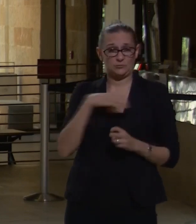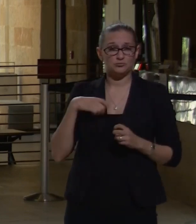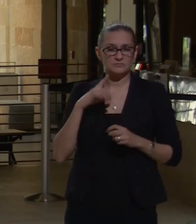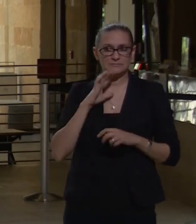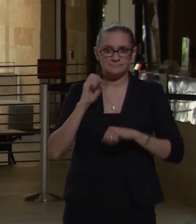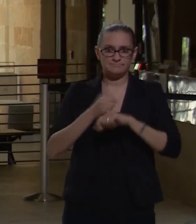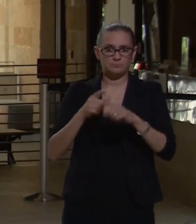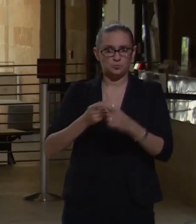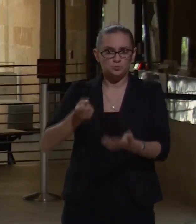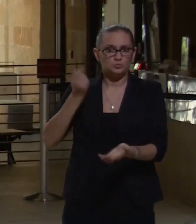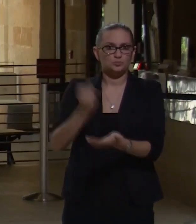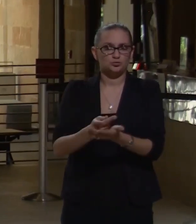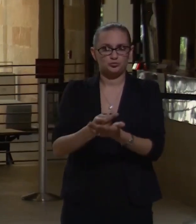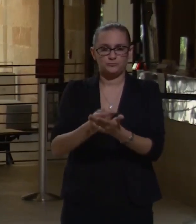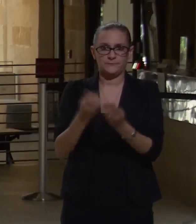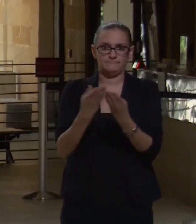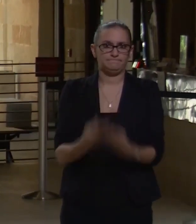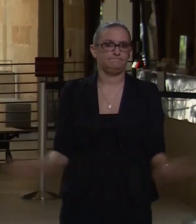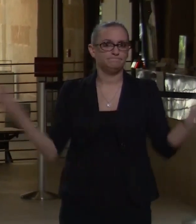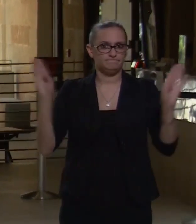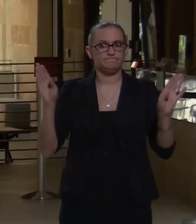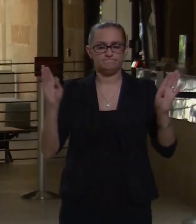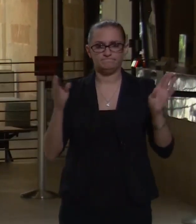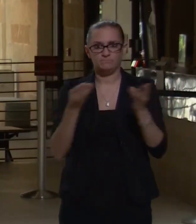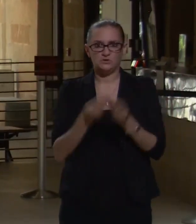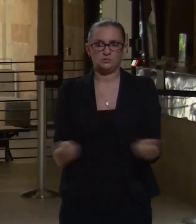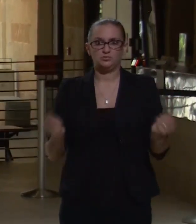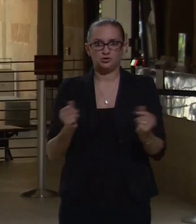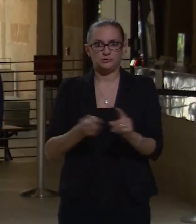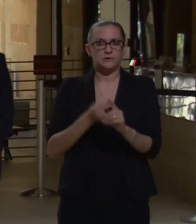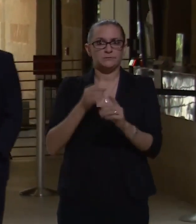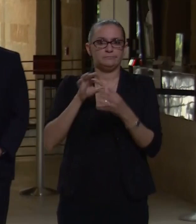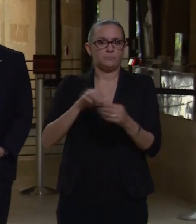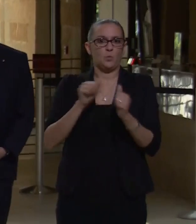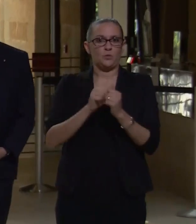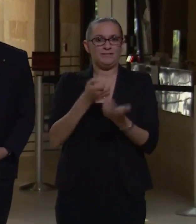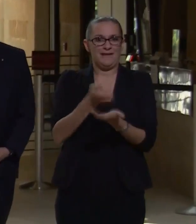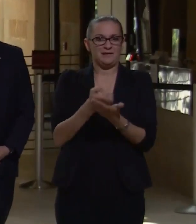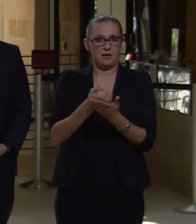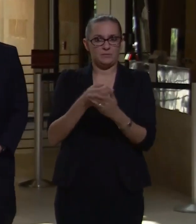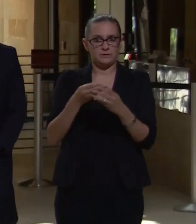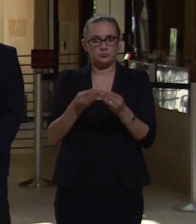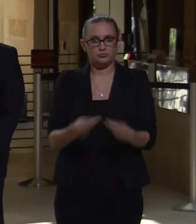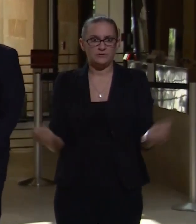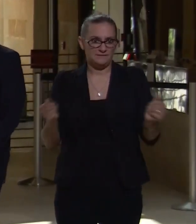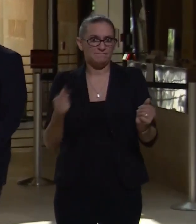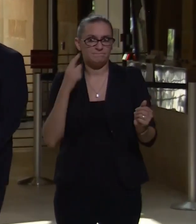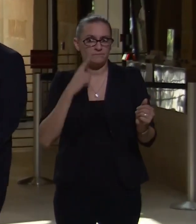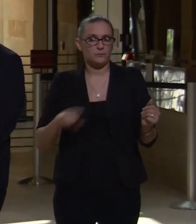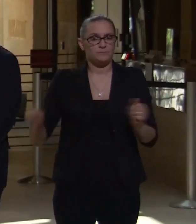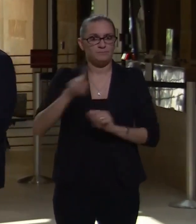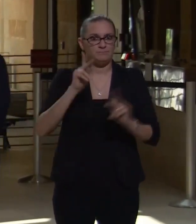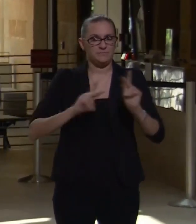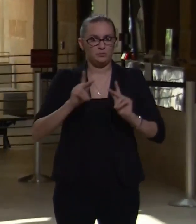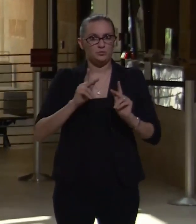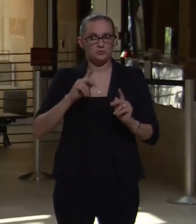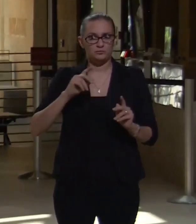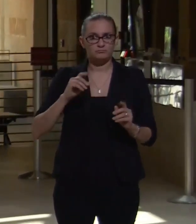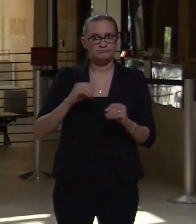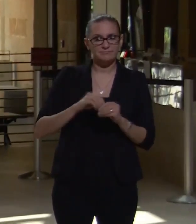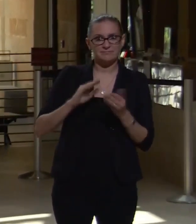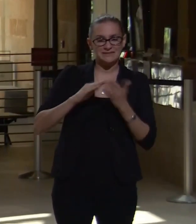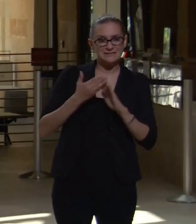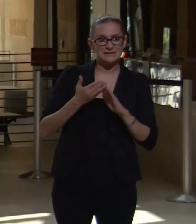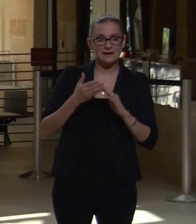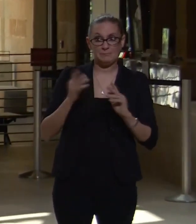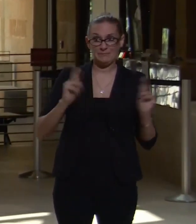a really sweeping resolution aimed at providing economic relief to people all throughout the city. And